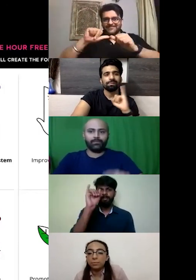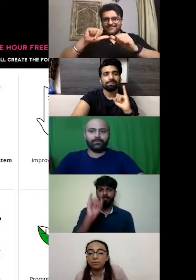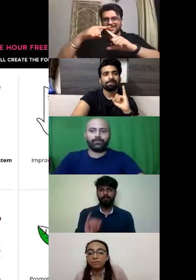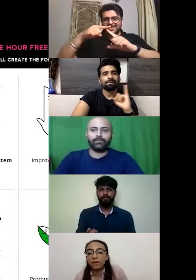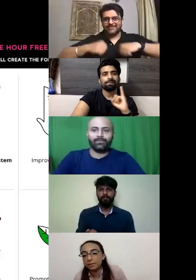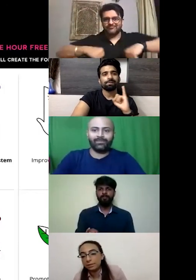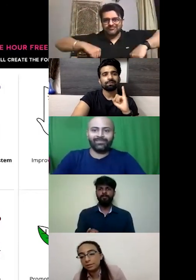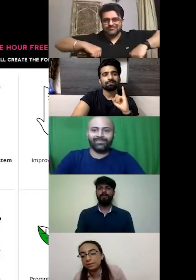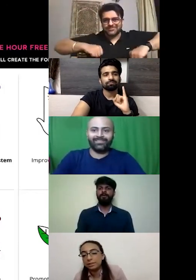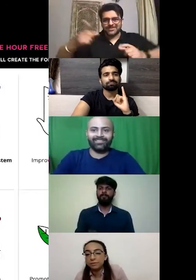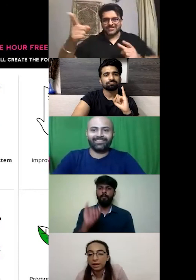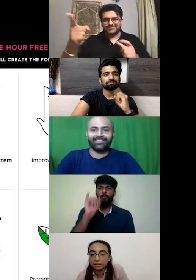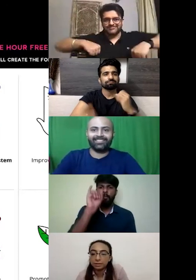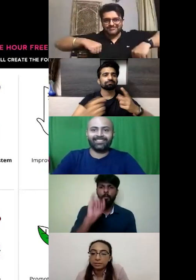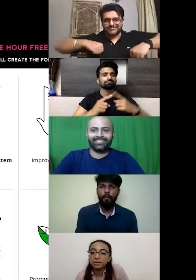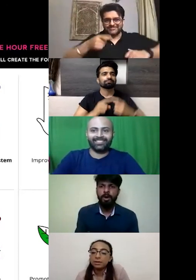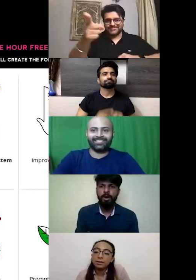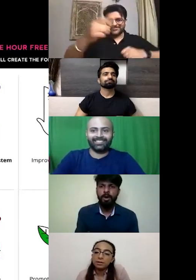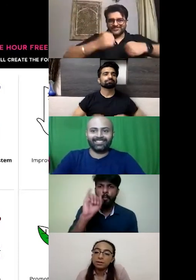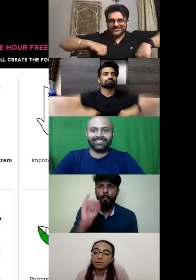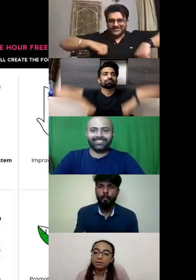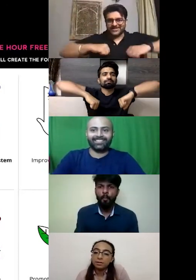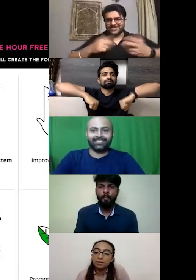Or fat, this is fat.